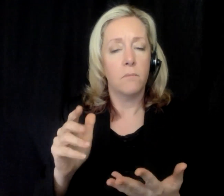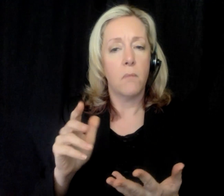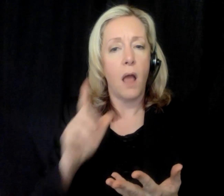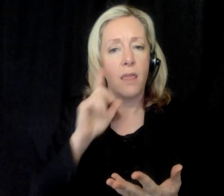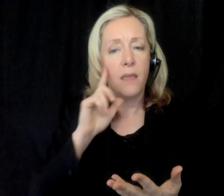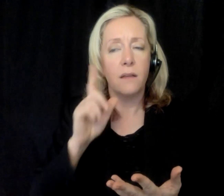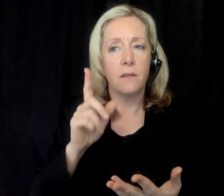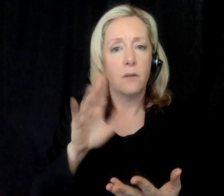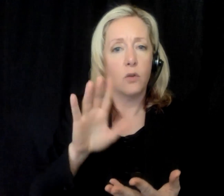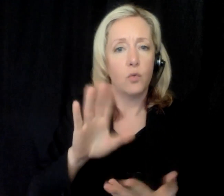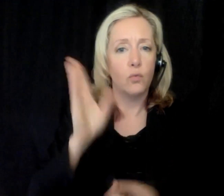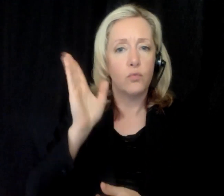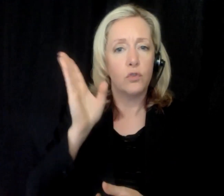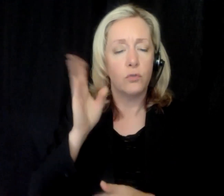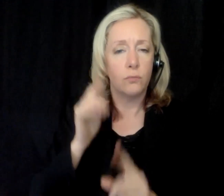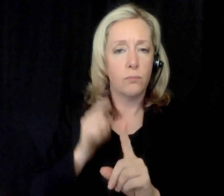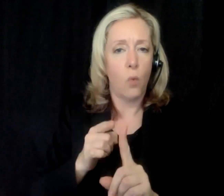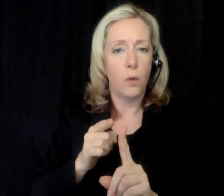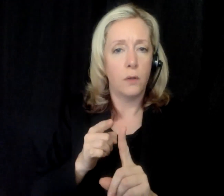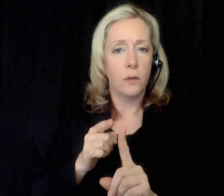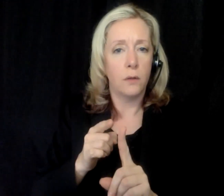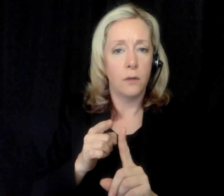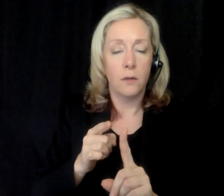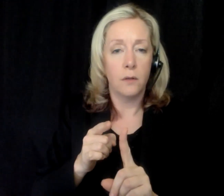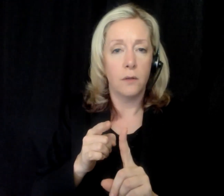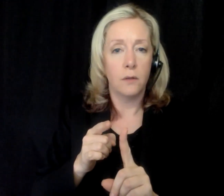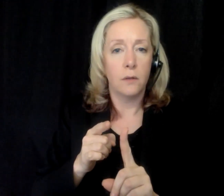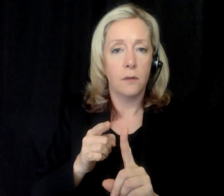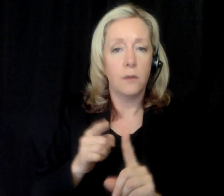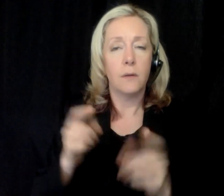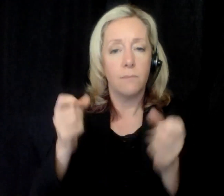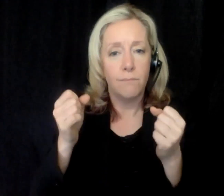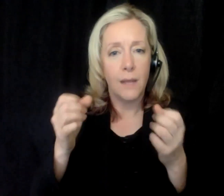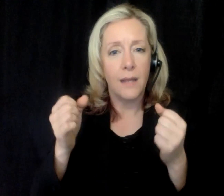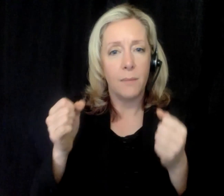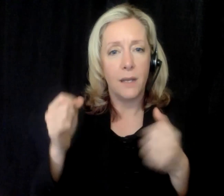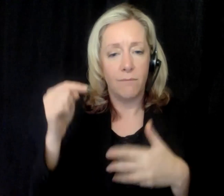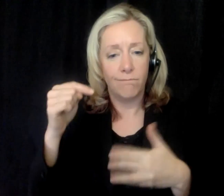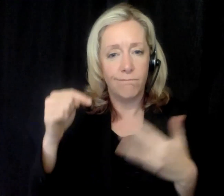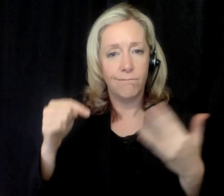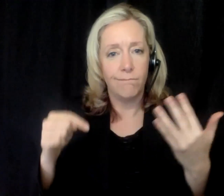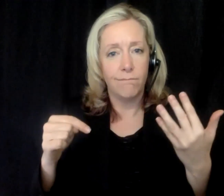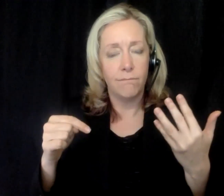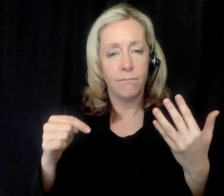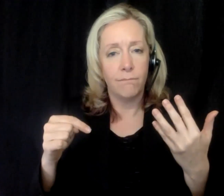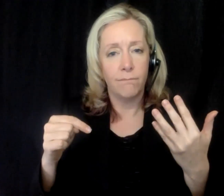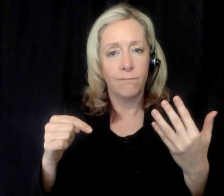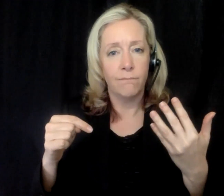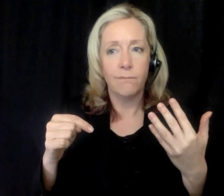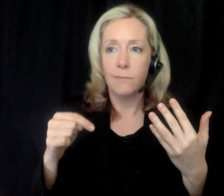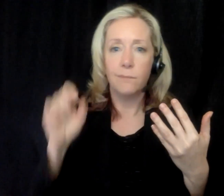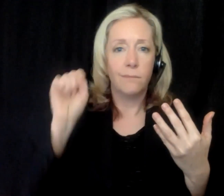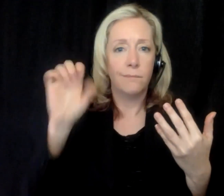you're saying is, and for my colleagues, many of the things that they've brought to light